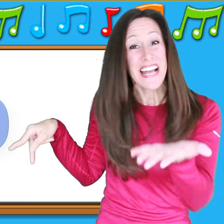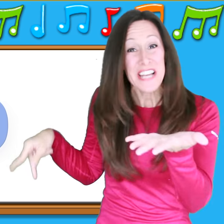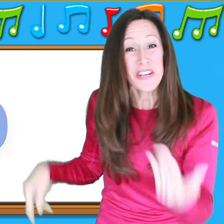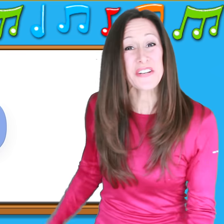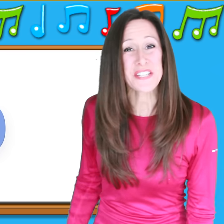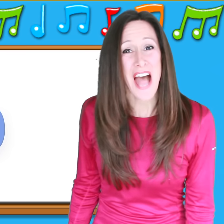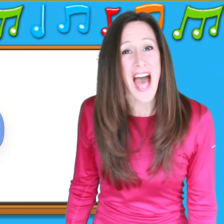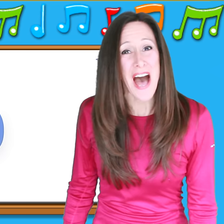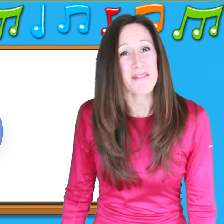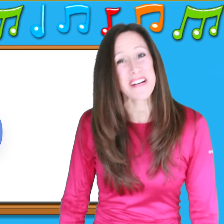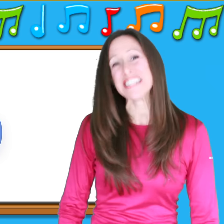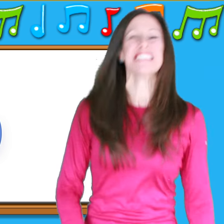pea. Good job!